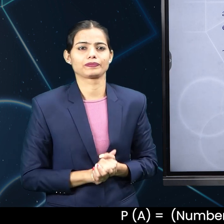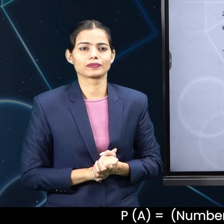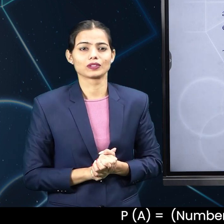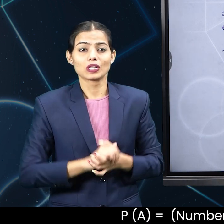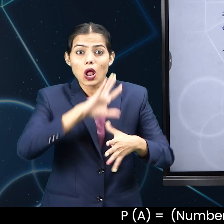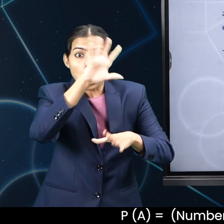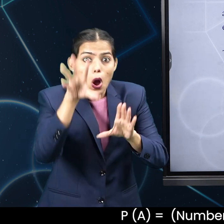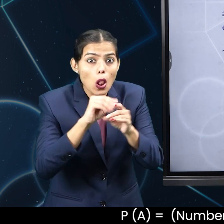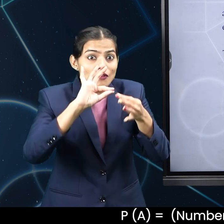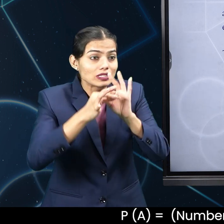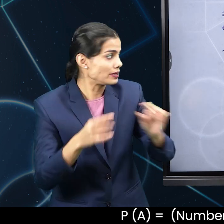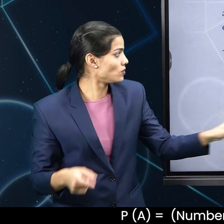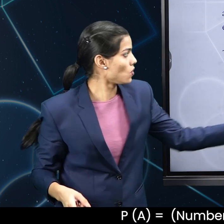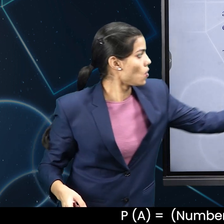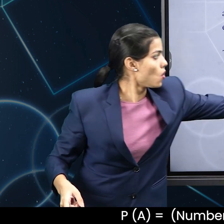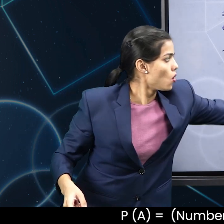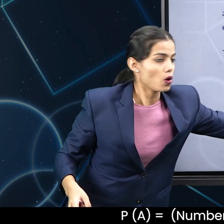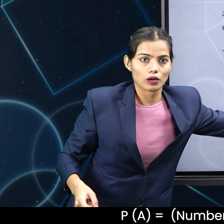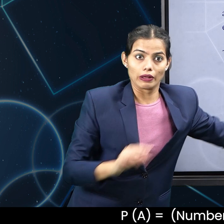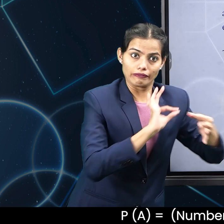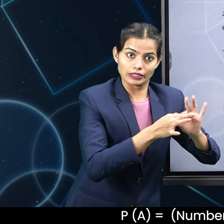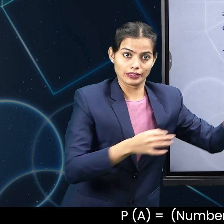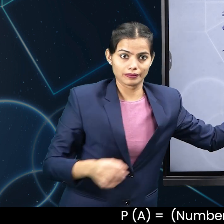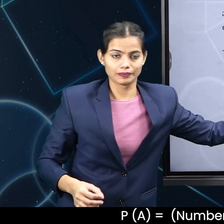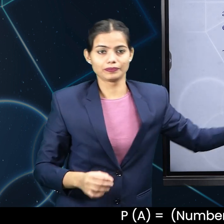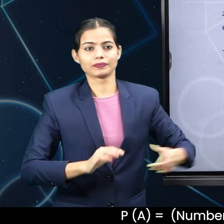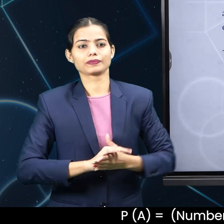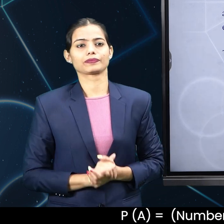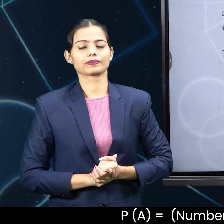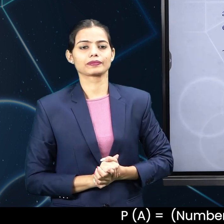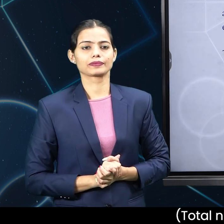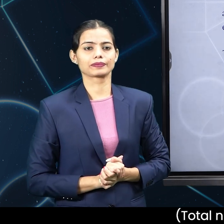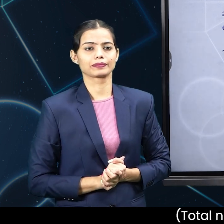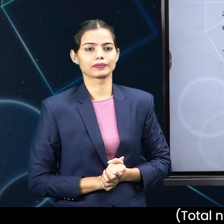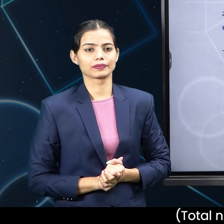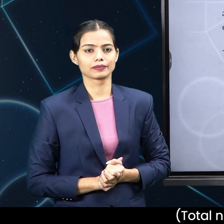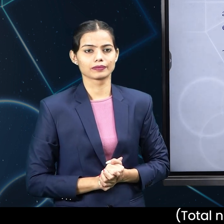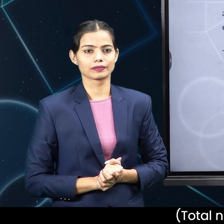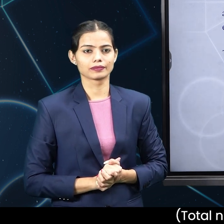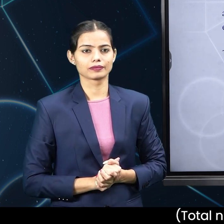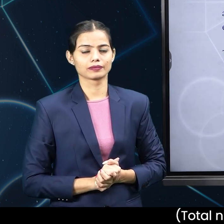P of A is equal to number of favorable outcomes for event A by total number of possible